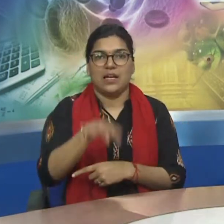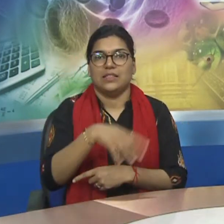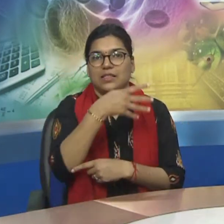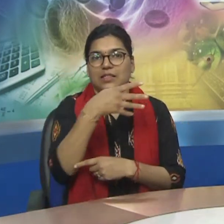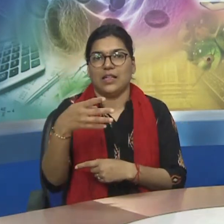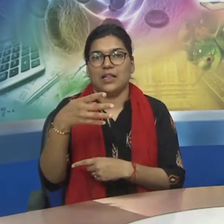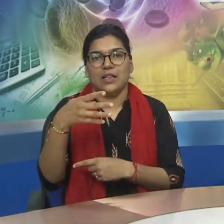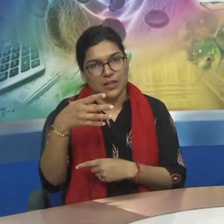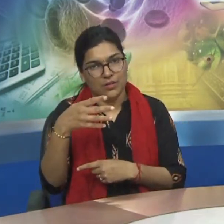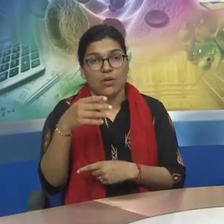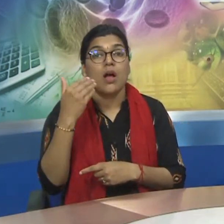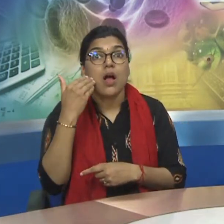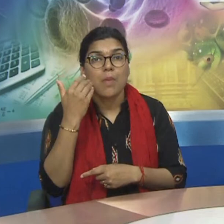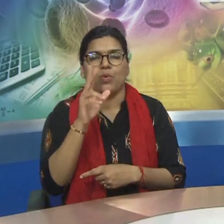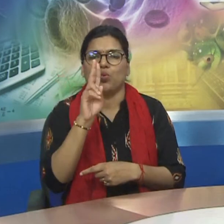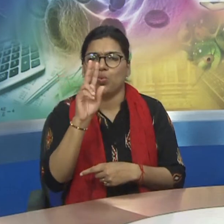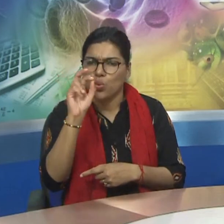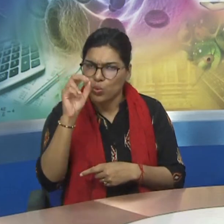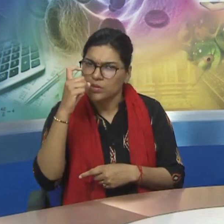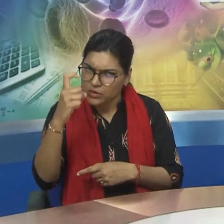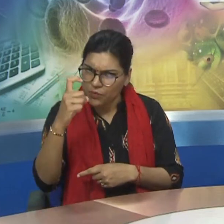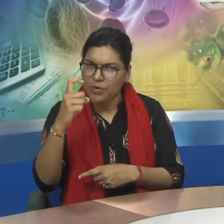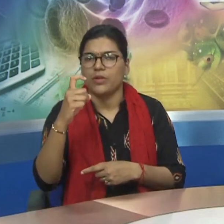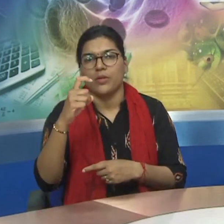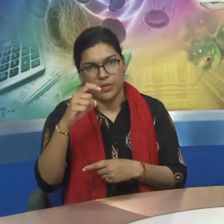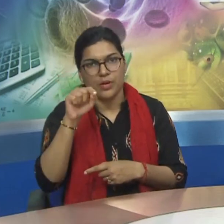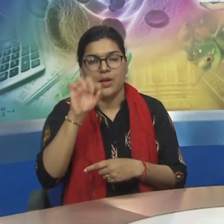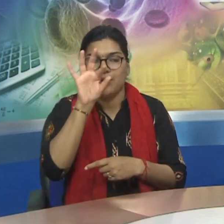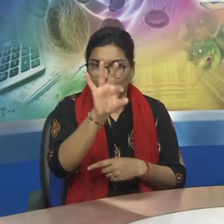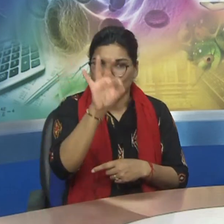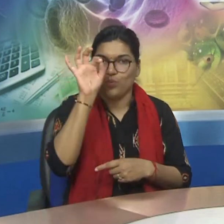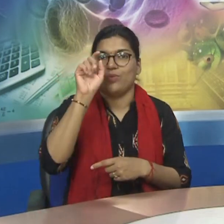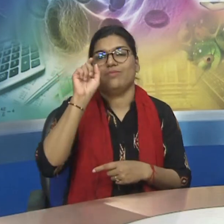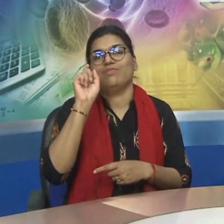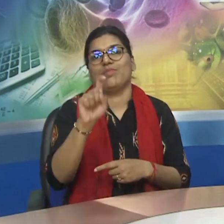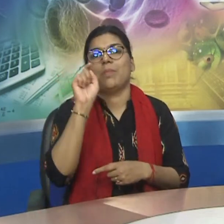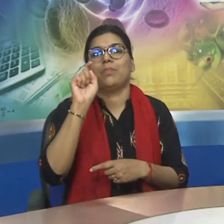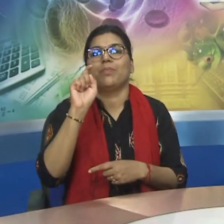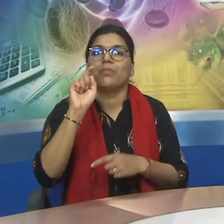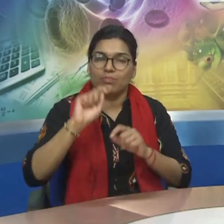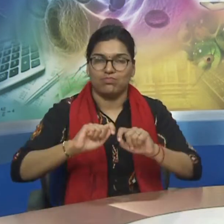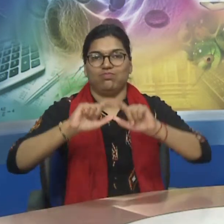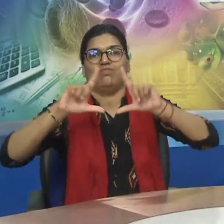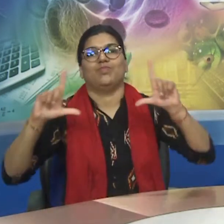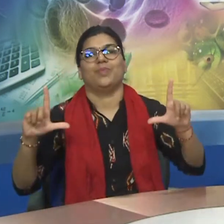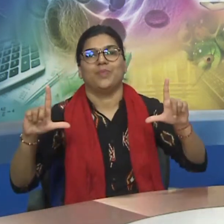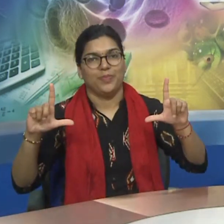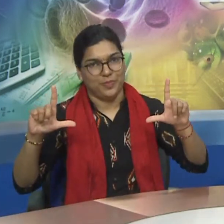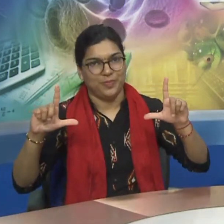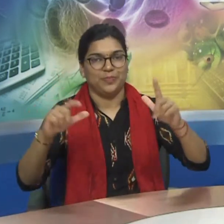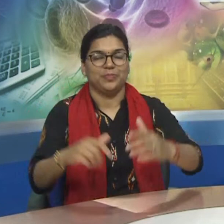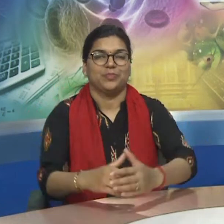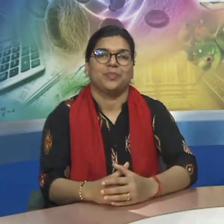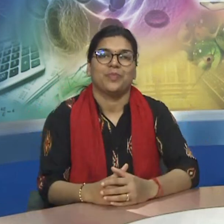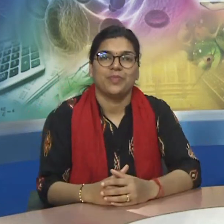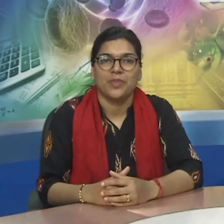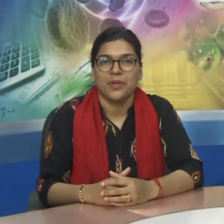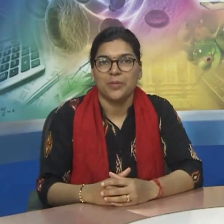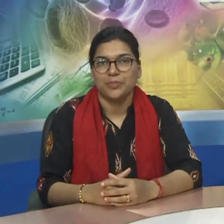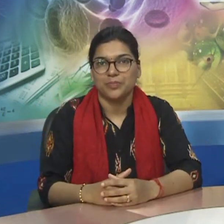such different types of words would be written. So there you have to click on Microsoft Excel 2007.